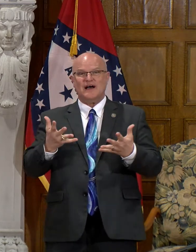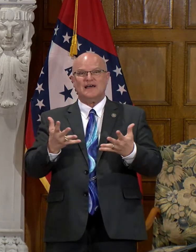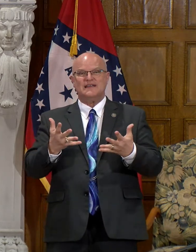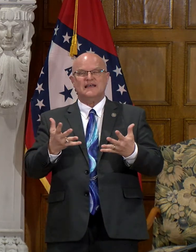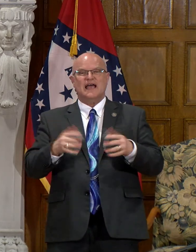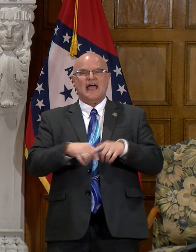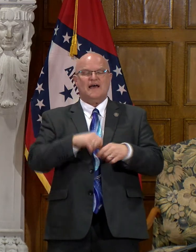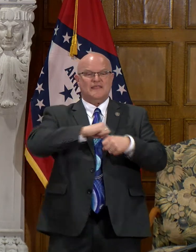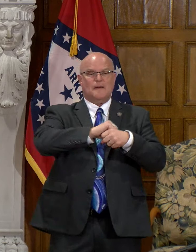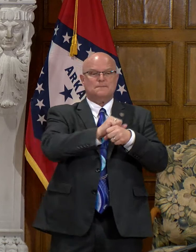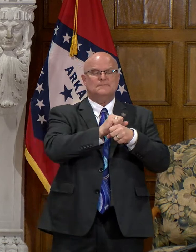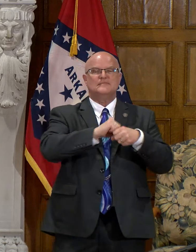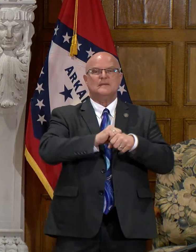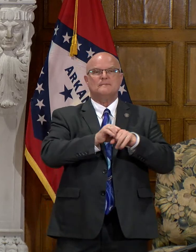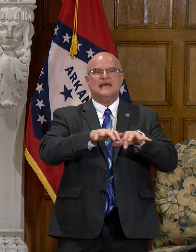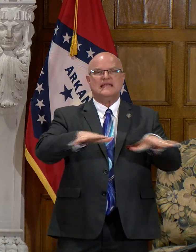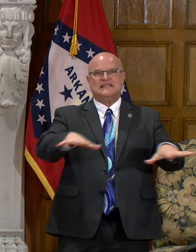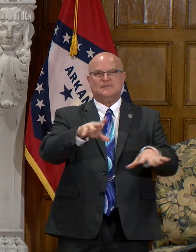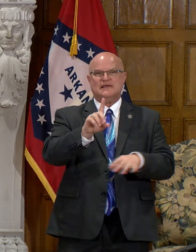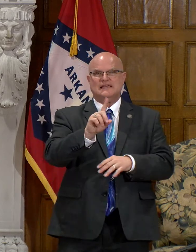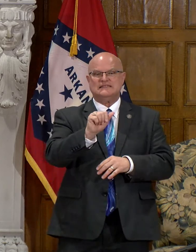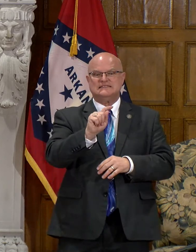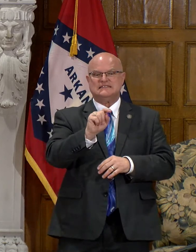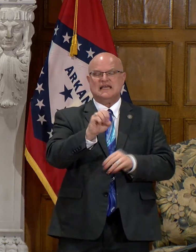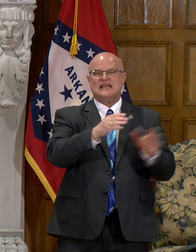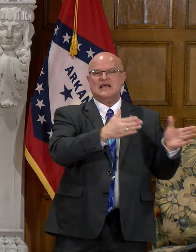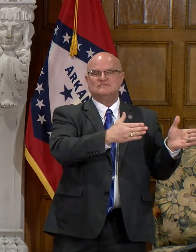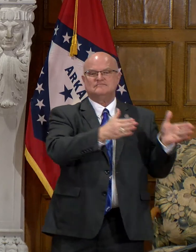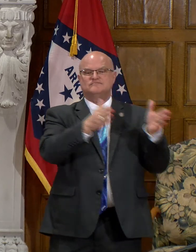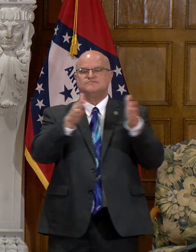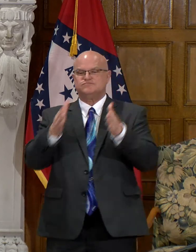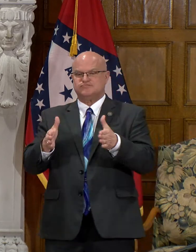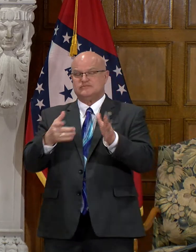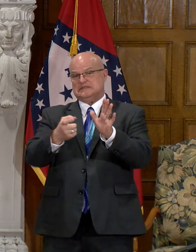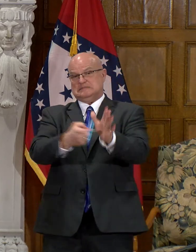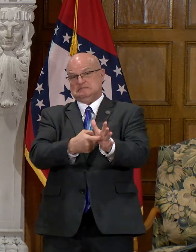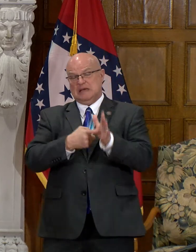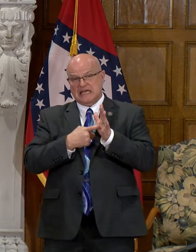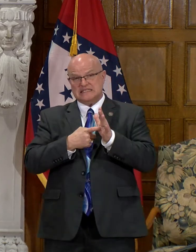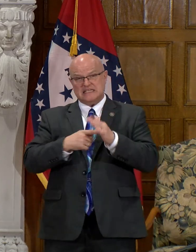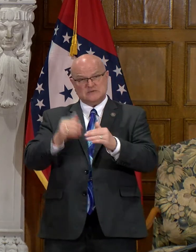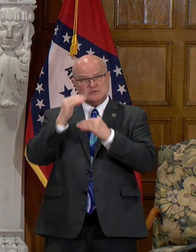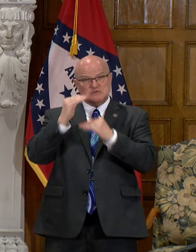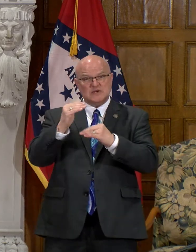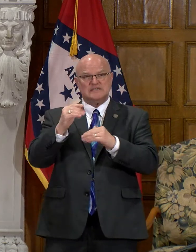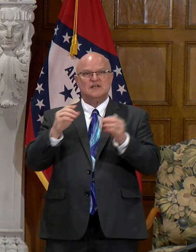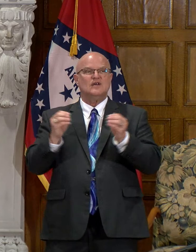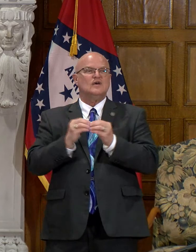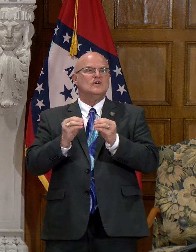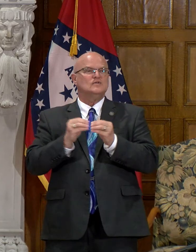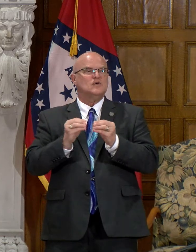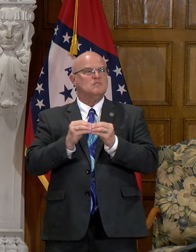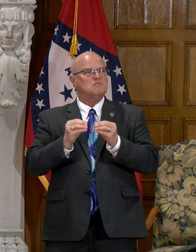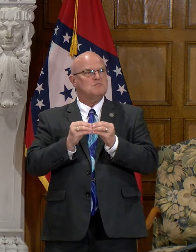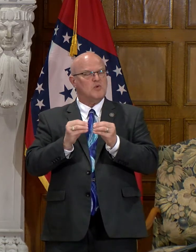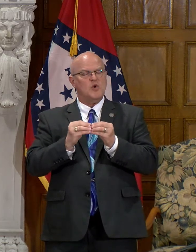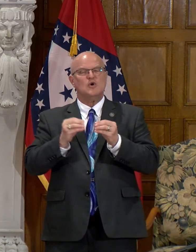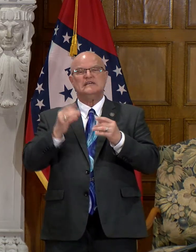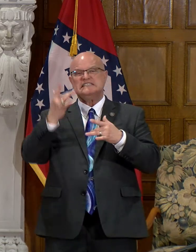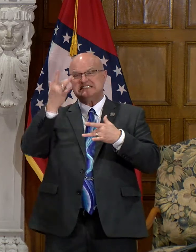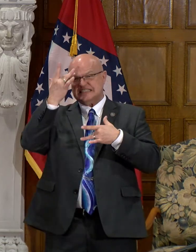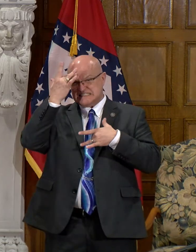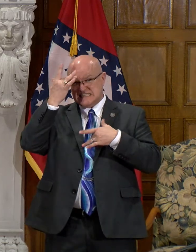move us out of the pandemic state and to move it away from mandates and restrictions to more disease